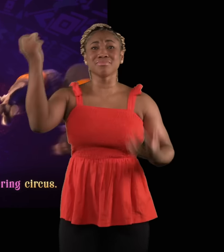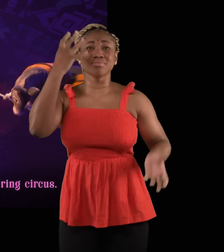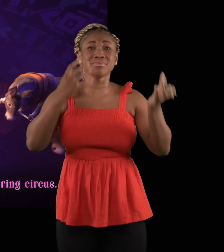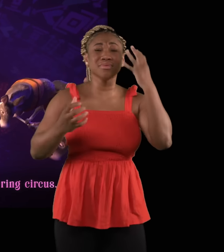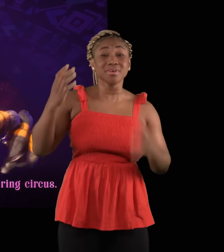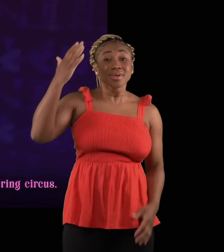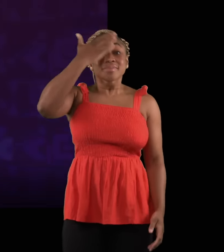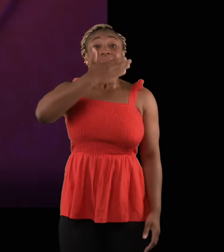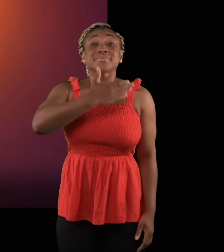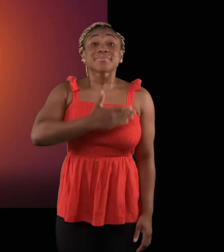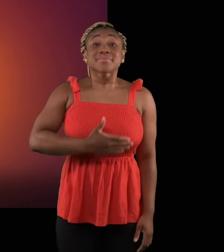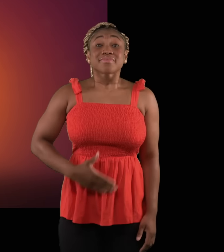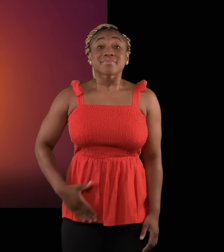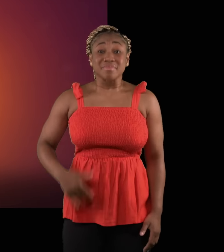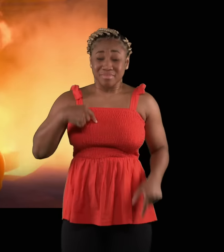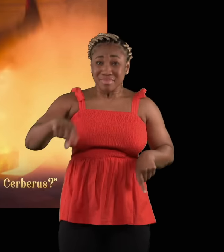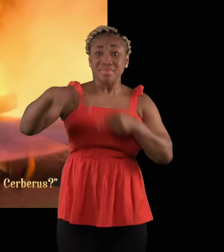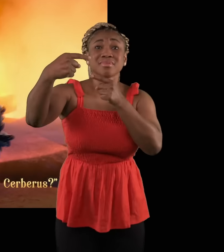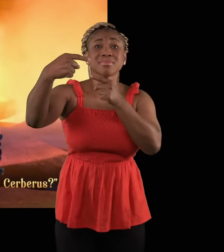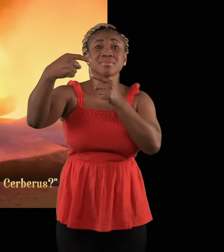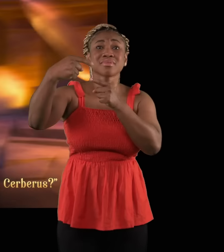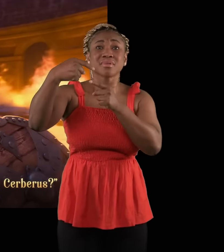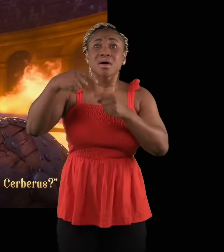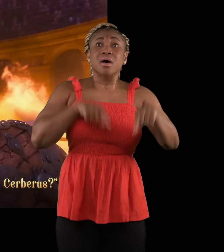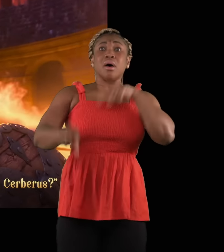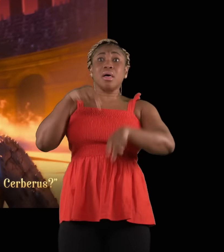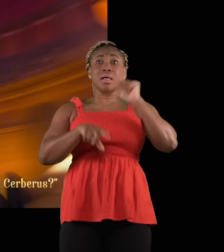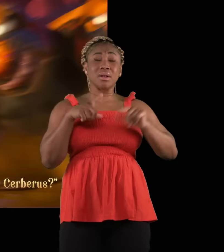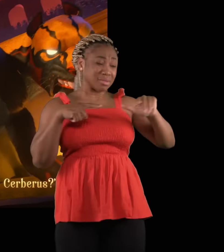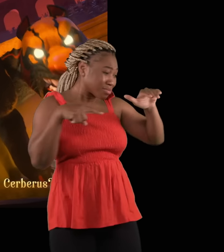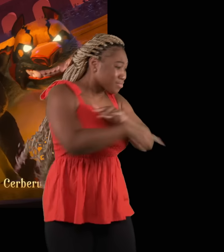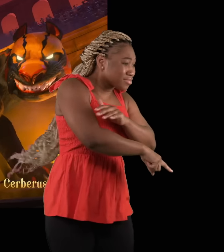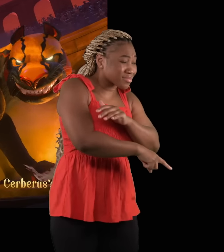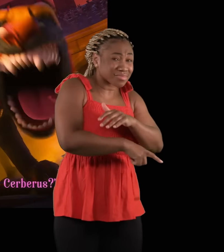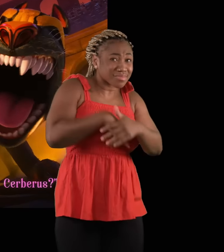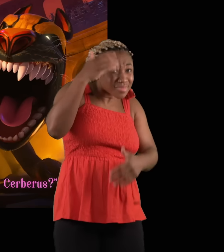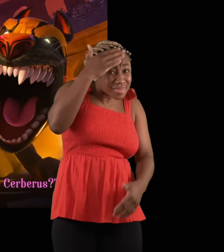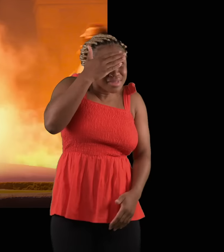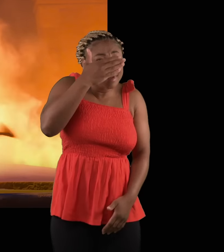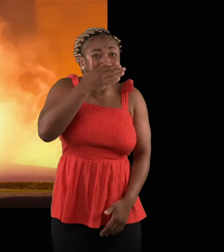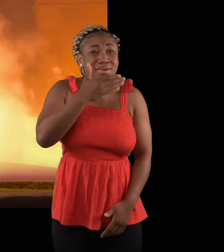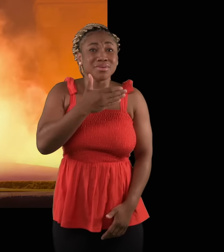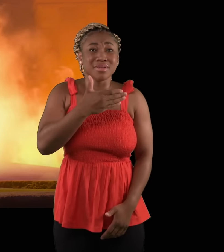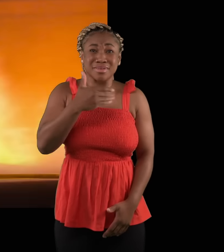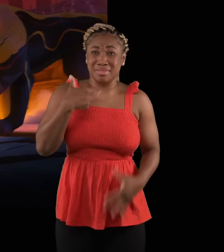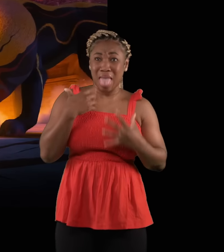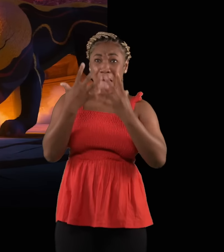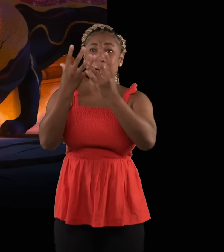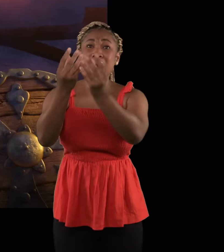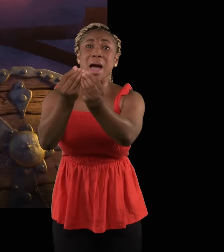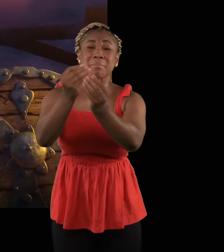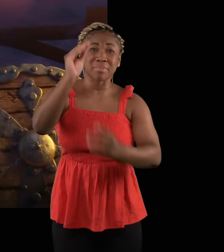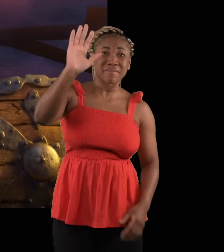a three ring circus. Under the surface. Was Hercules ever like, yo, I don't wanna fight Cerberus. Under the surface.